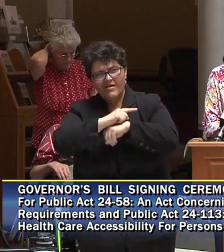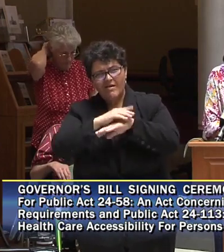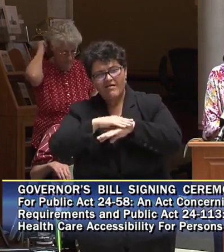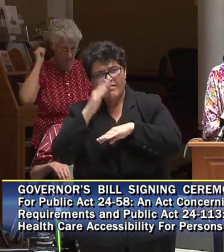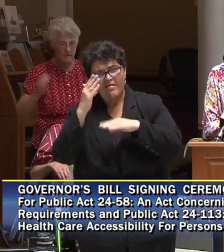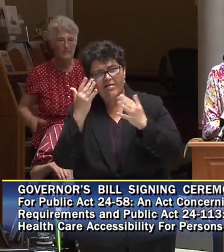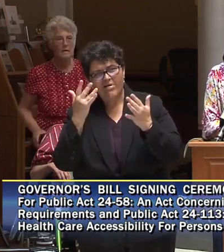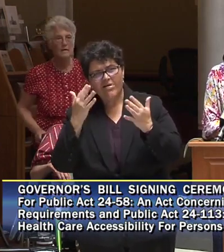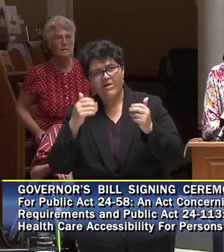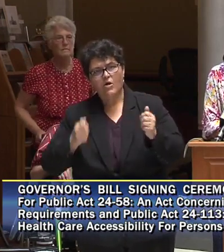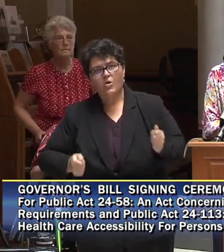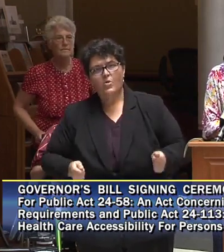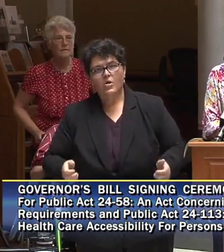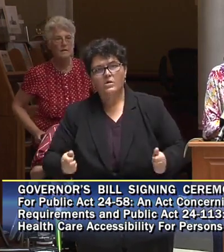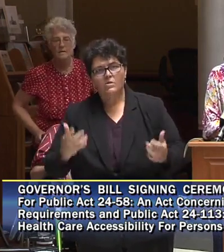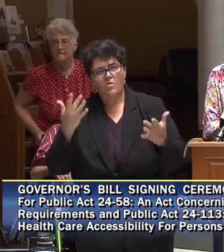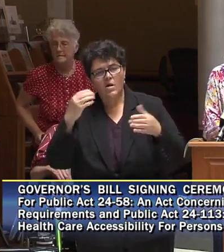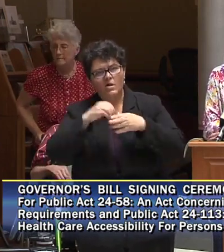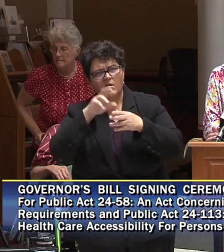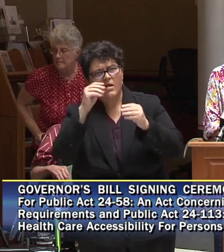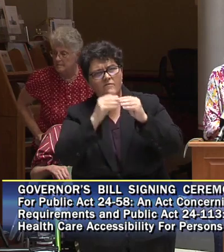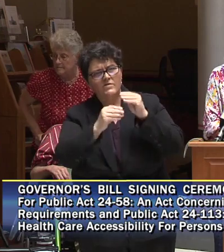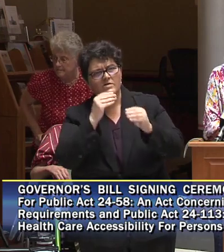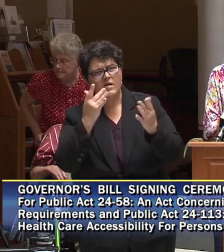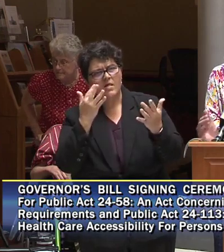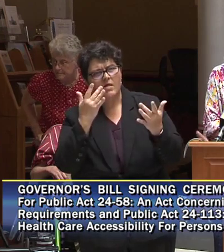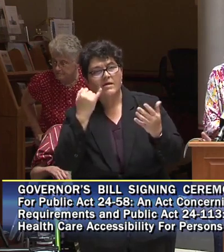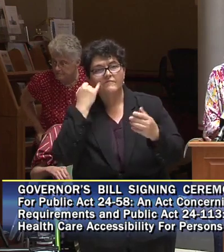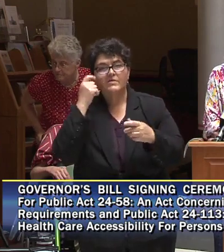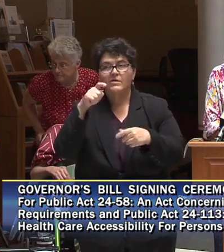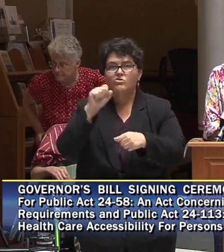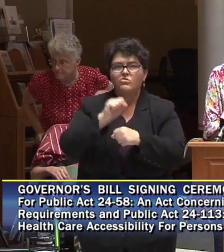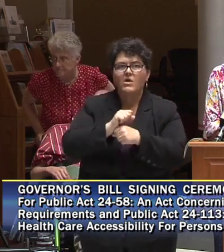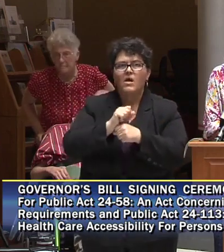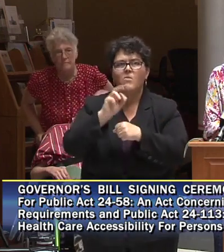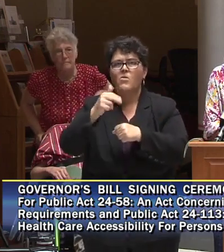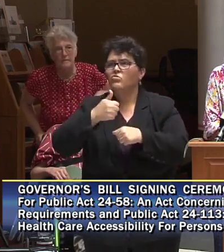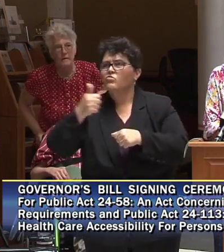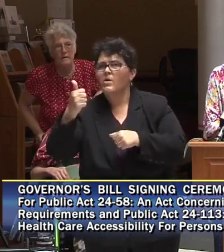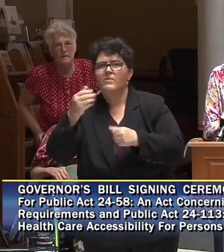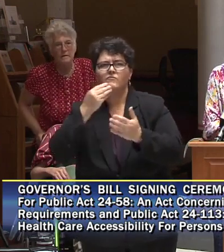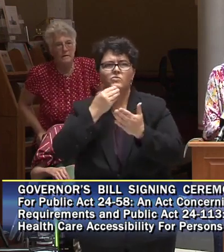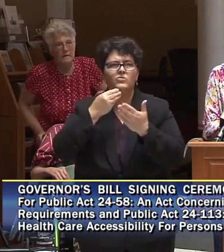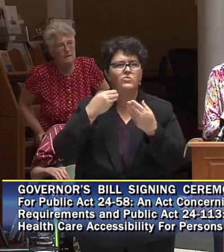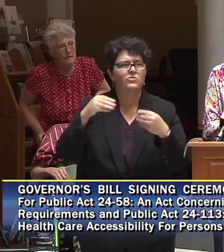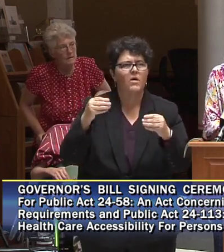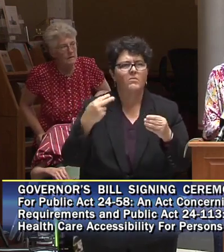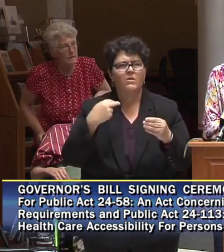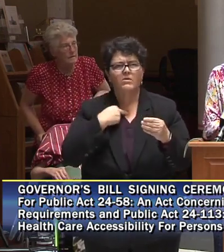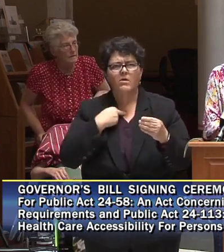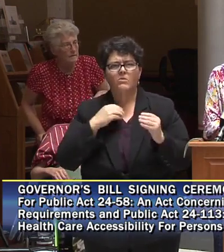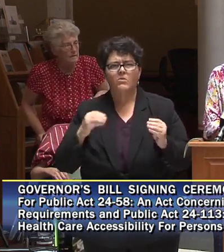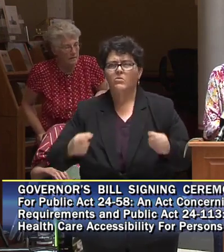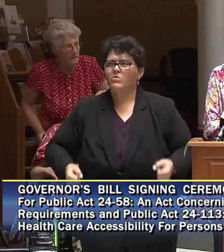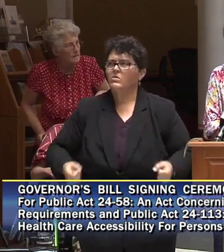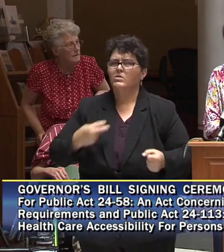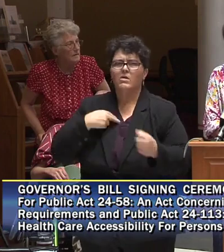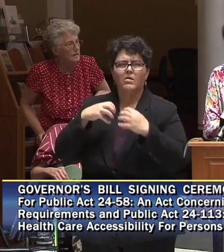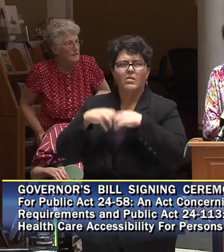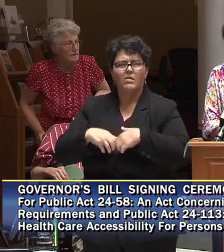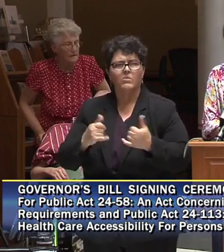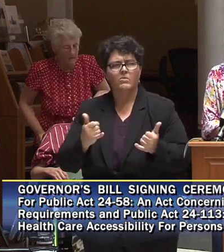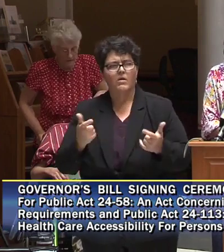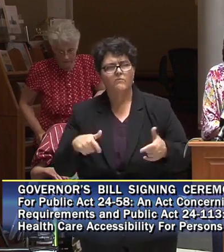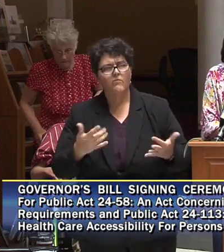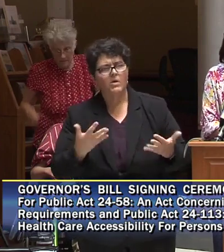state of Connecticut. And if you have a job, if you need to go somewhere, if you need to get groceries or do anything, not having a wheelchair when you depend on it for your